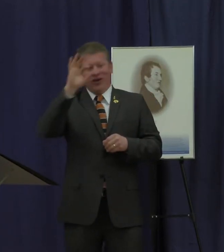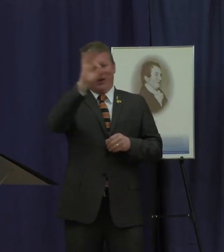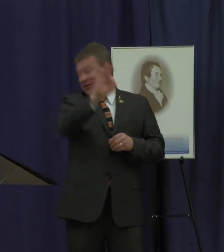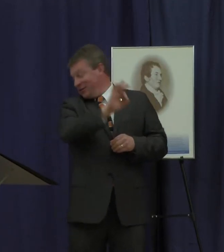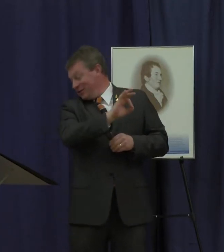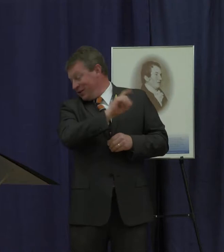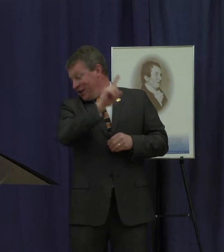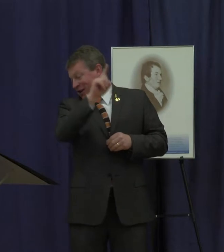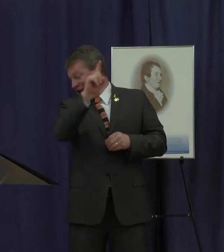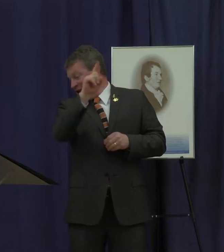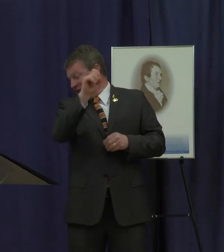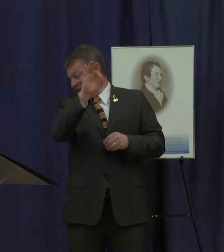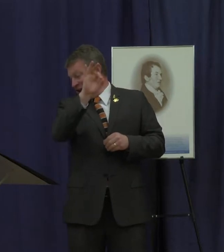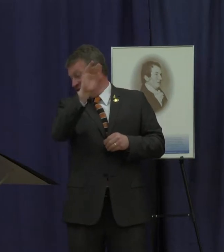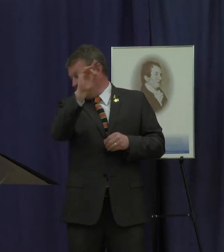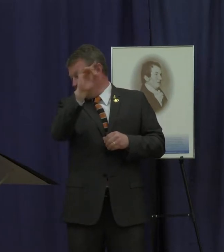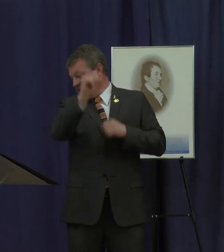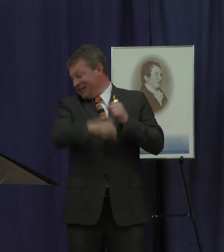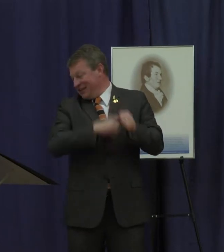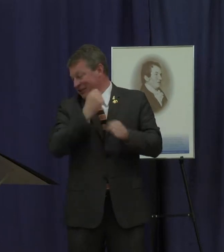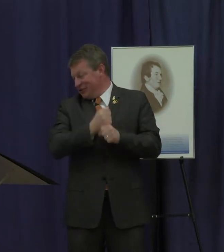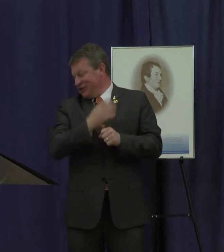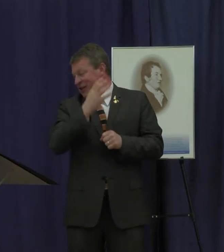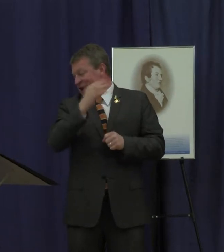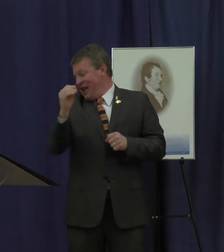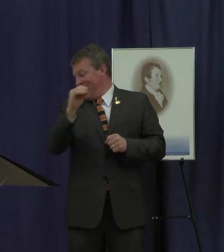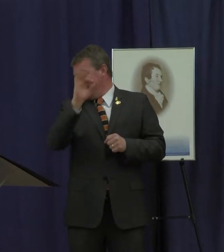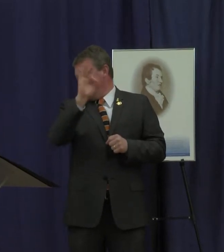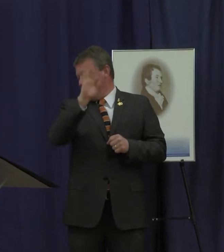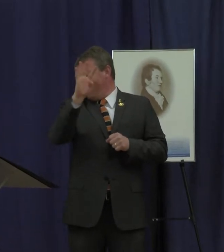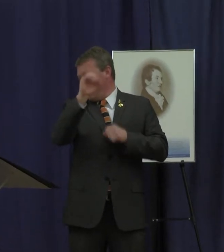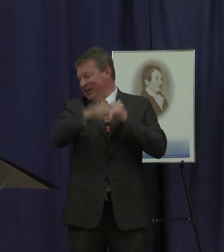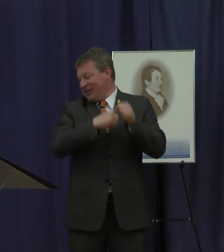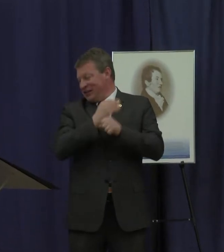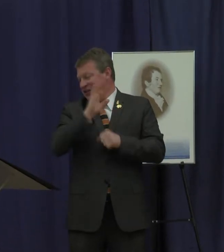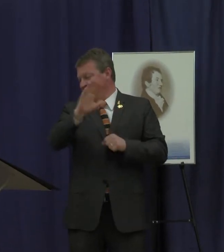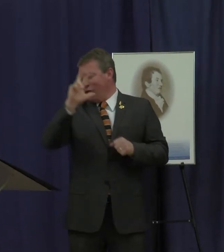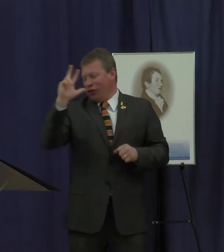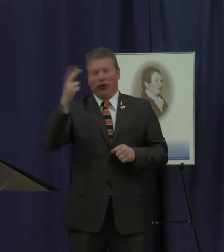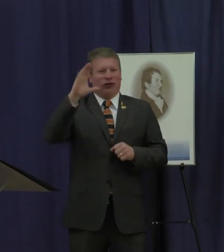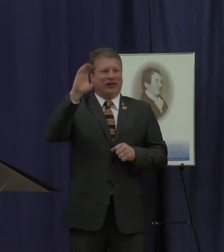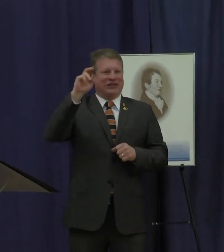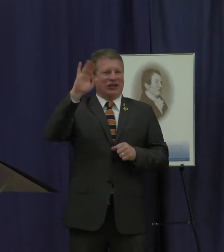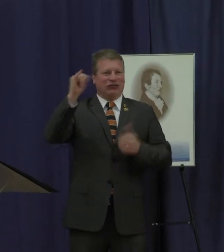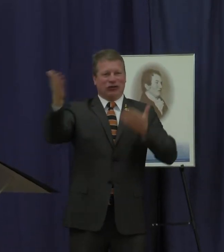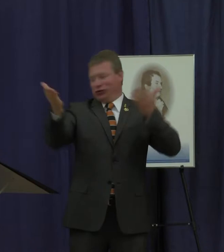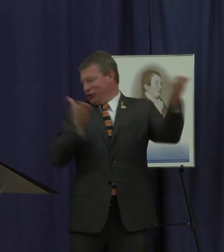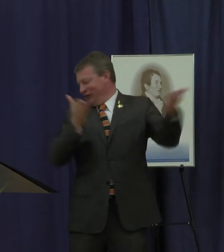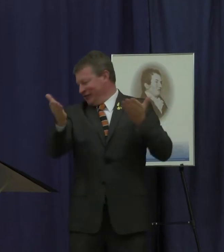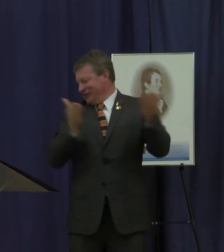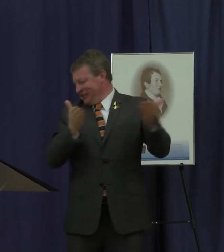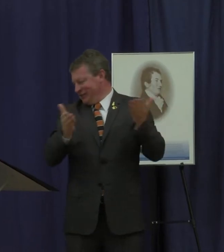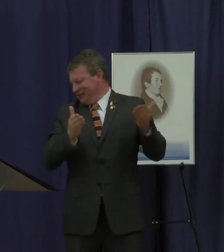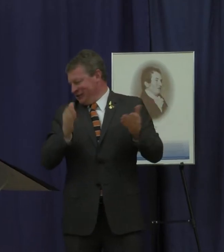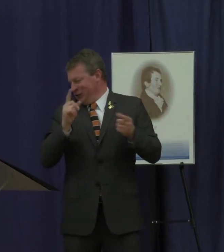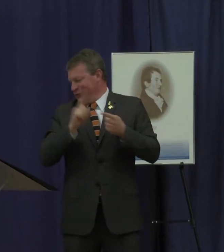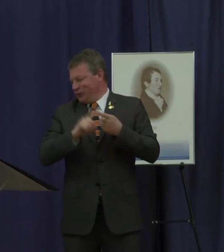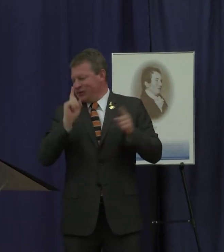West Hartford for 94 years of its third century of service